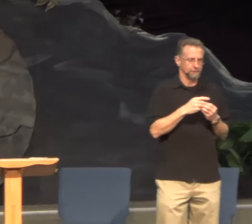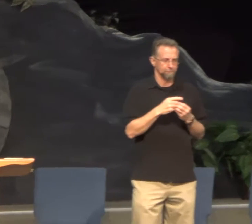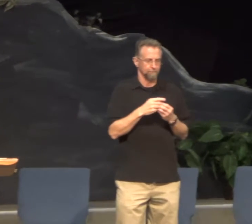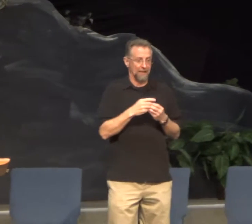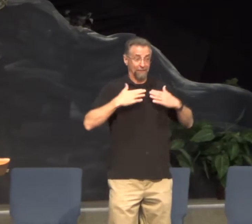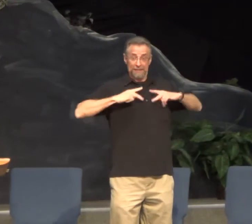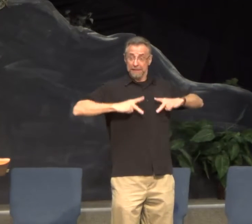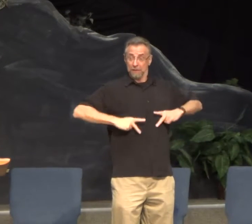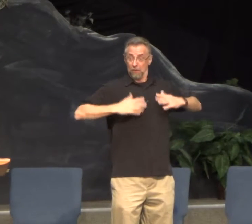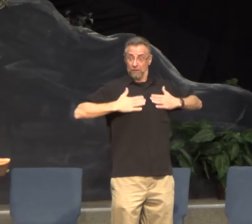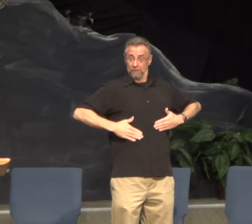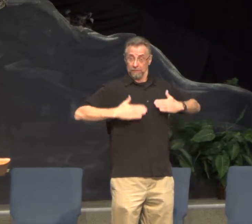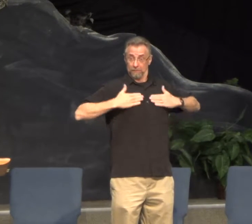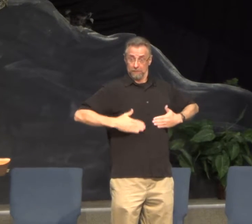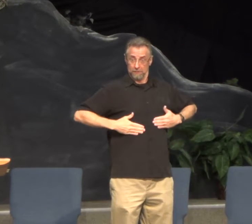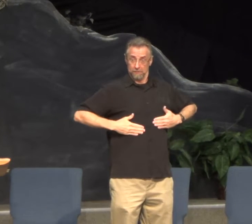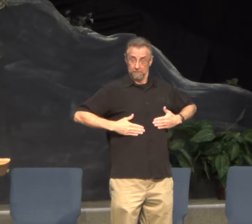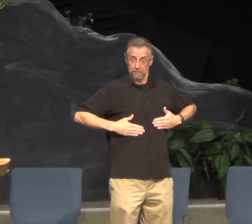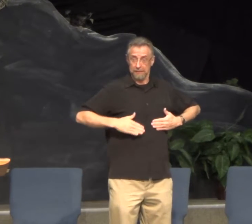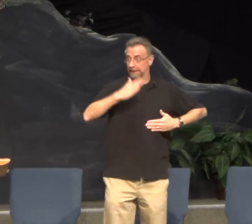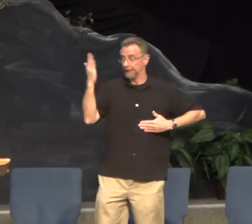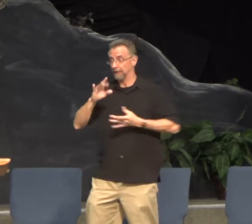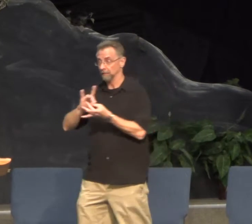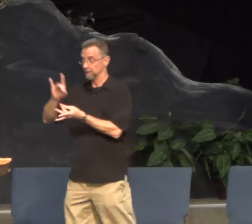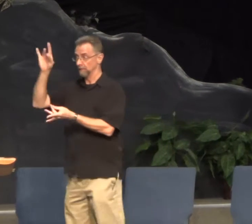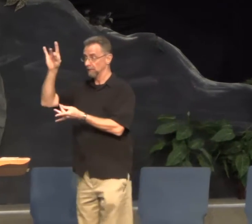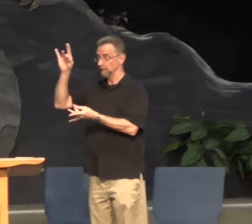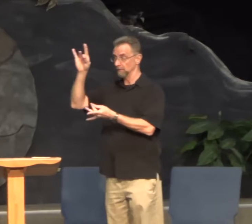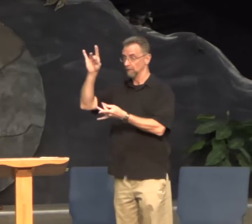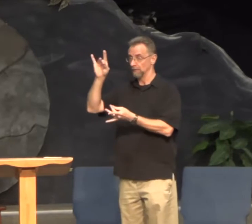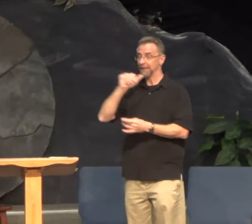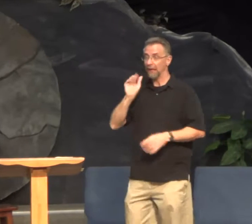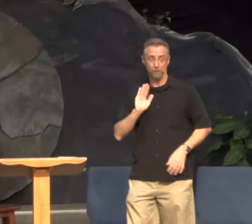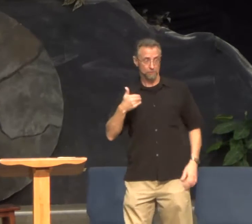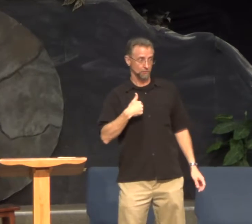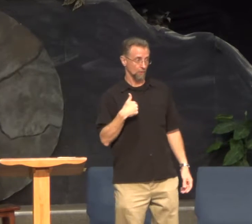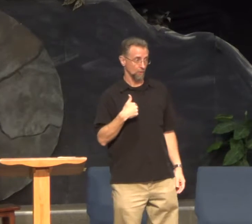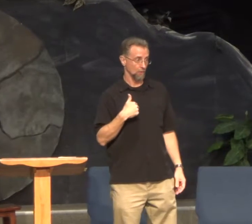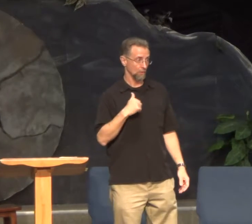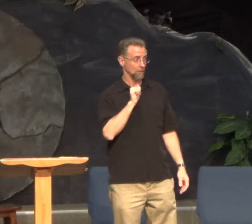But it really is speaking of the physical, not spiritual.